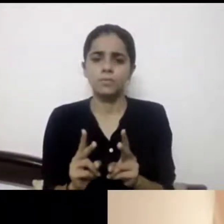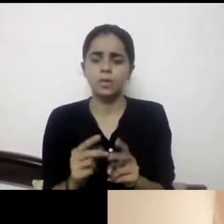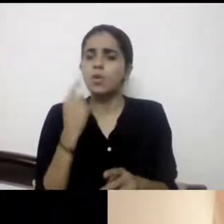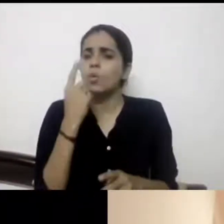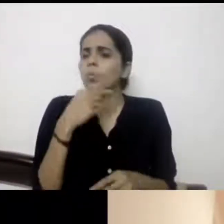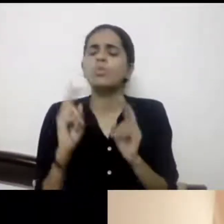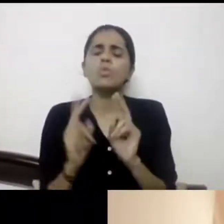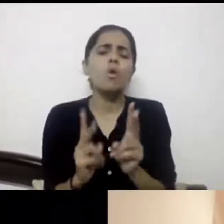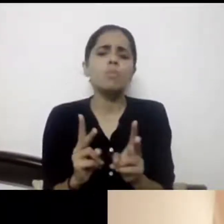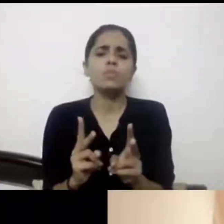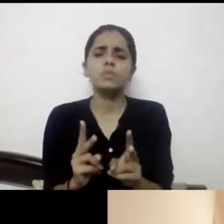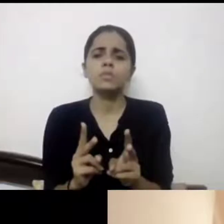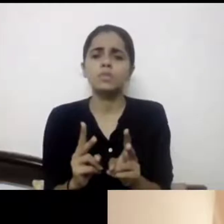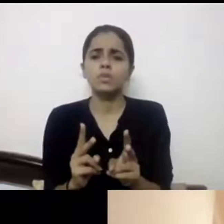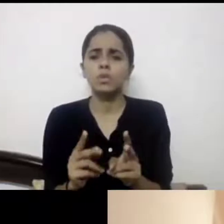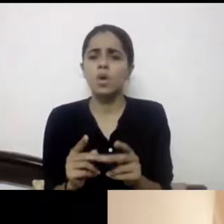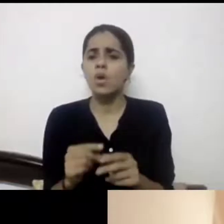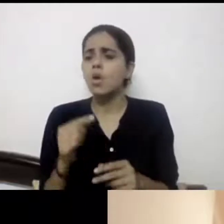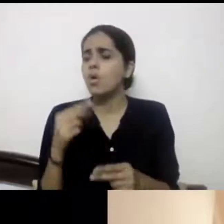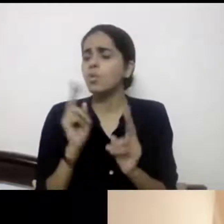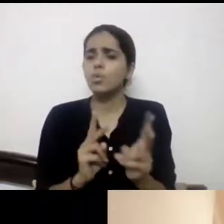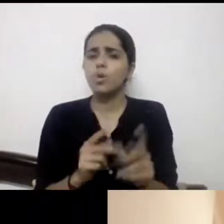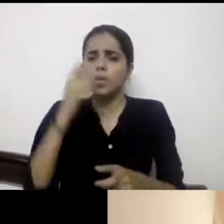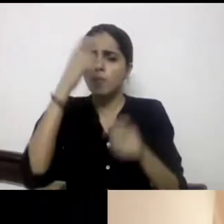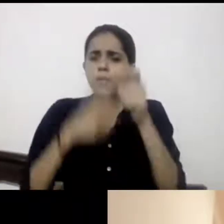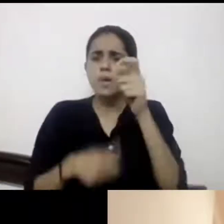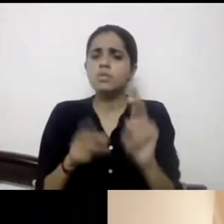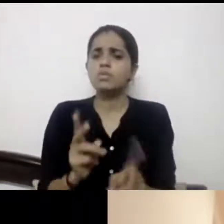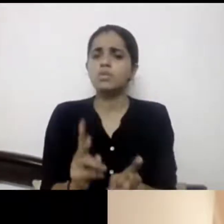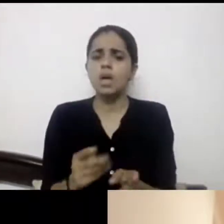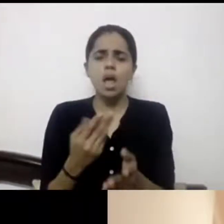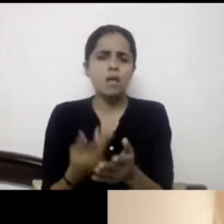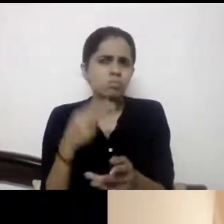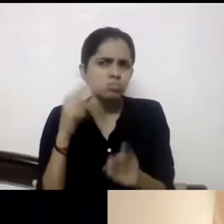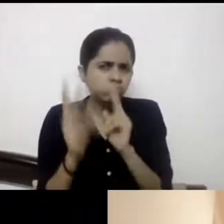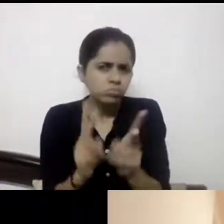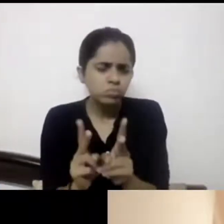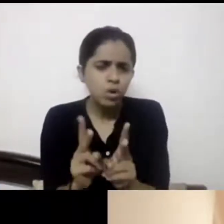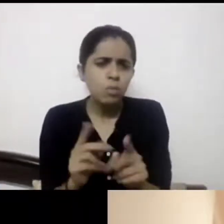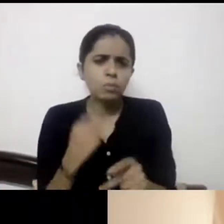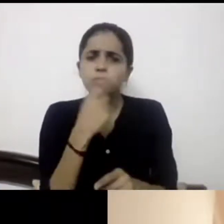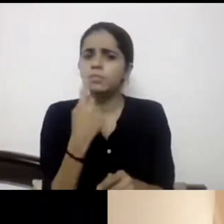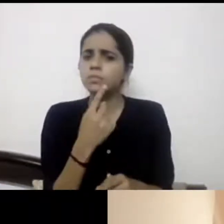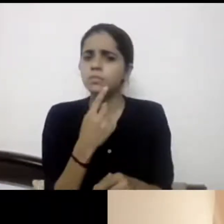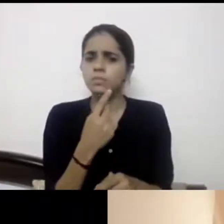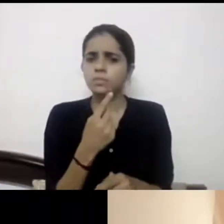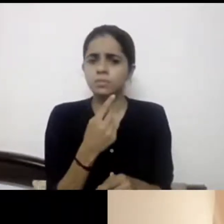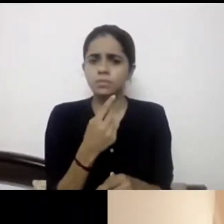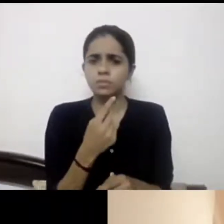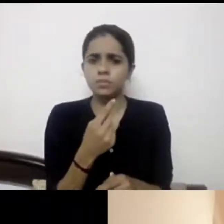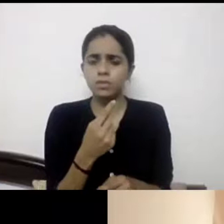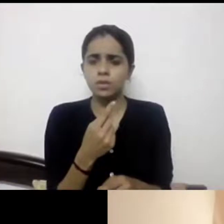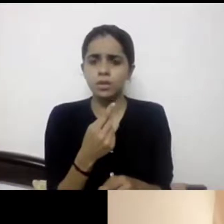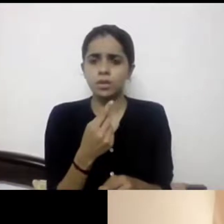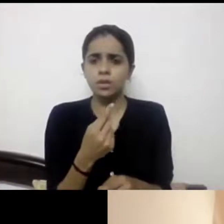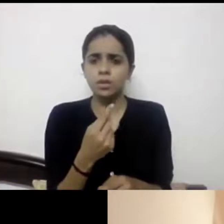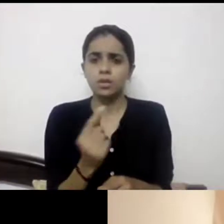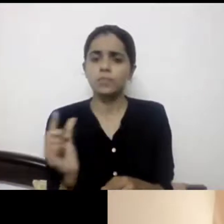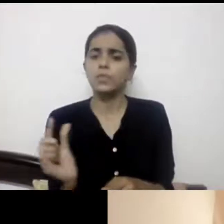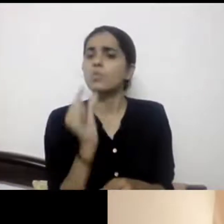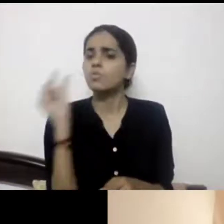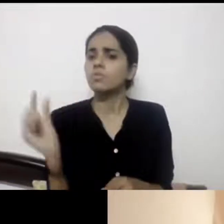normal? Who is defining this norm? Let us problematize this term using